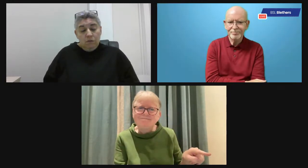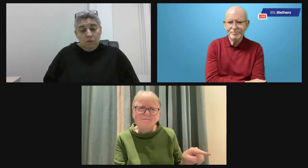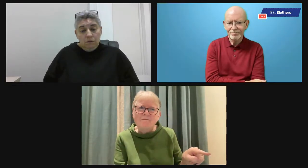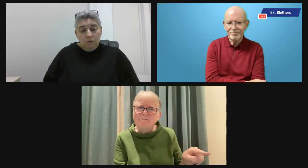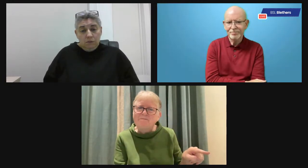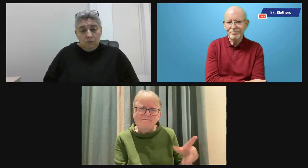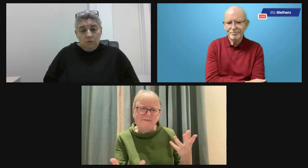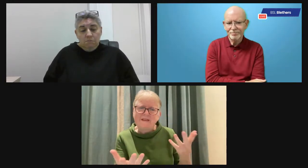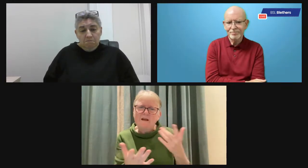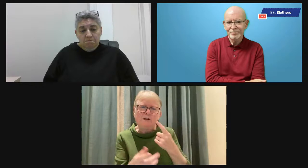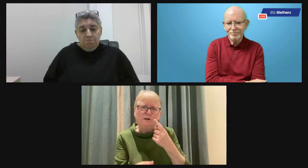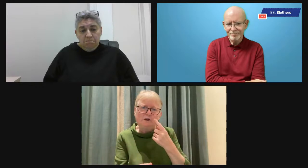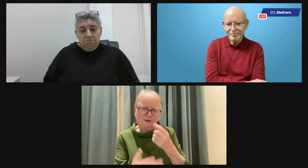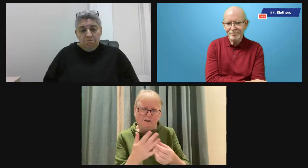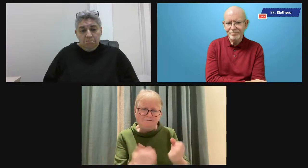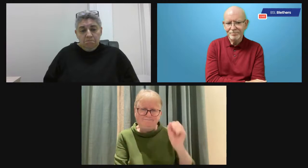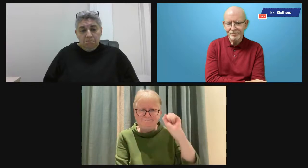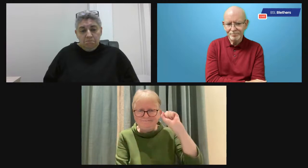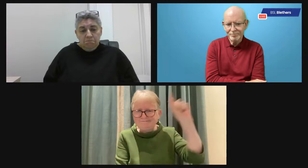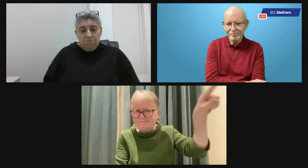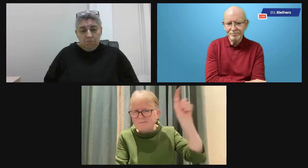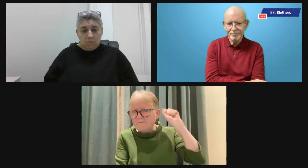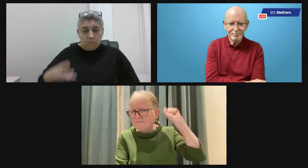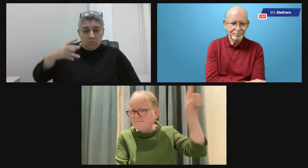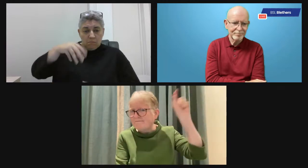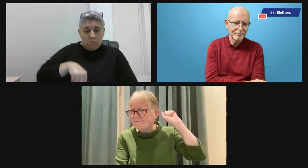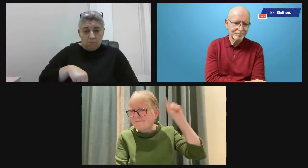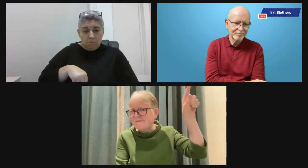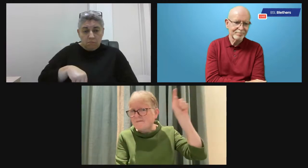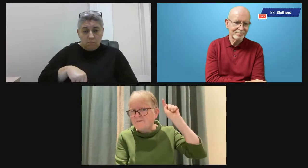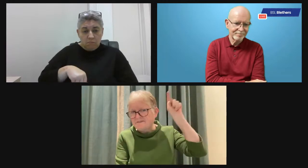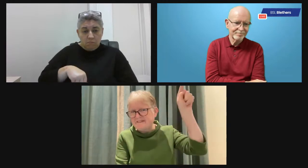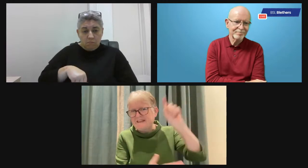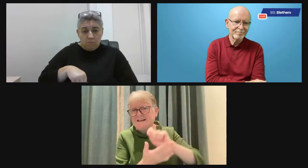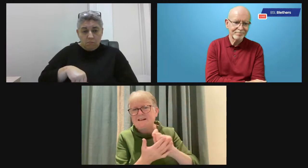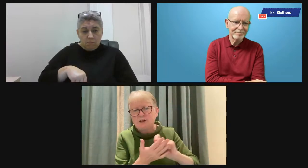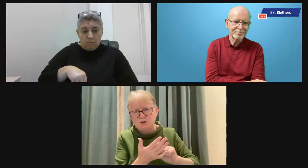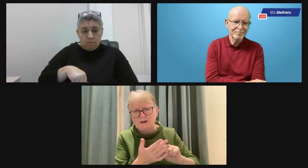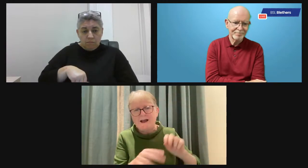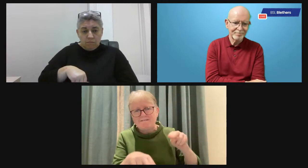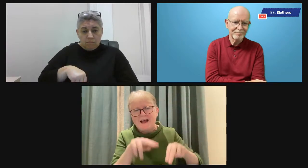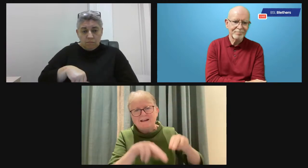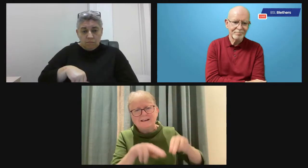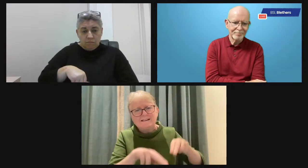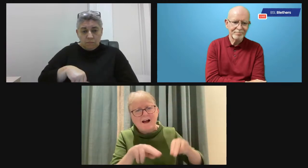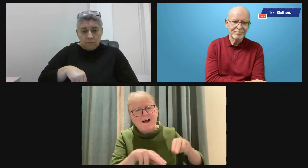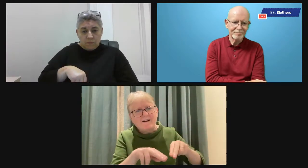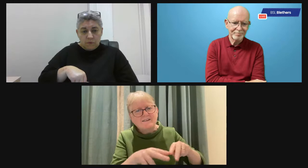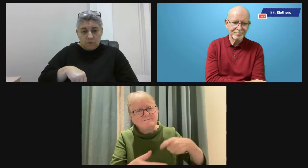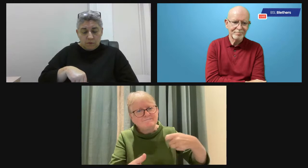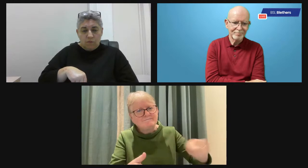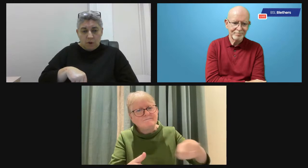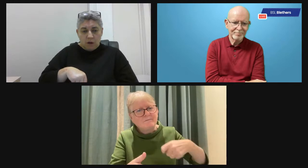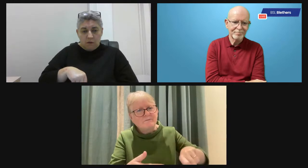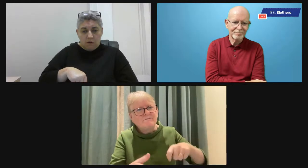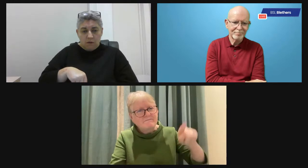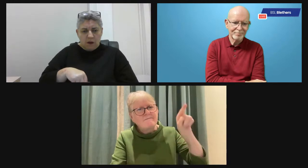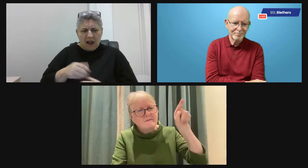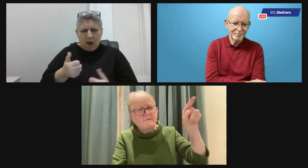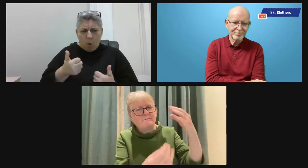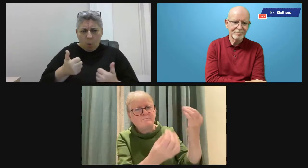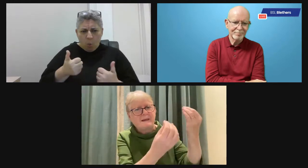But you don't need that at level 3. You just submit your materials,